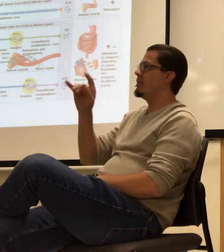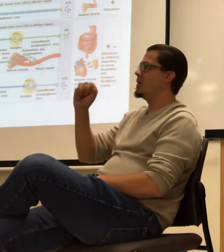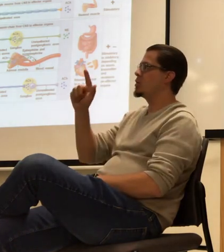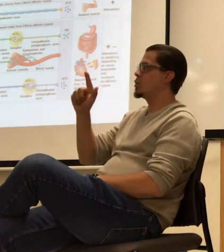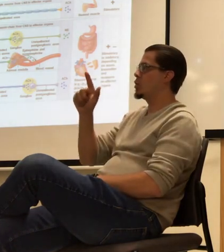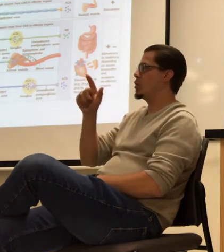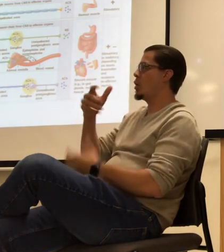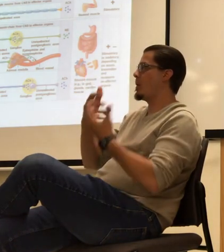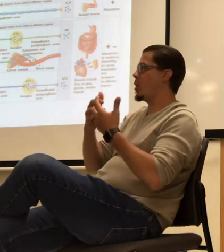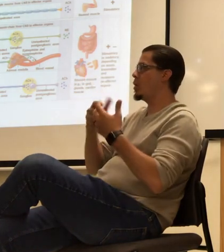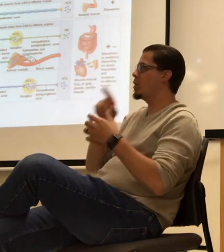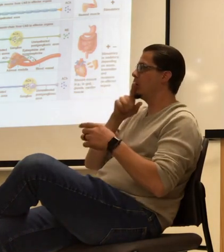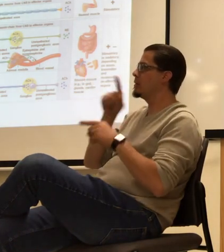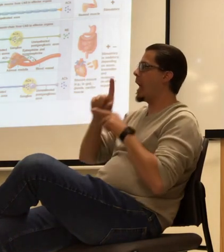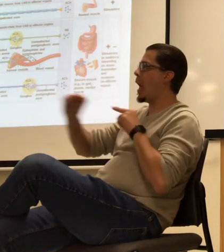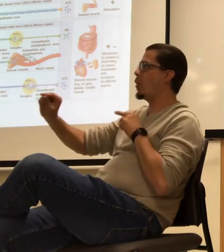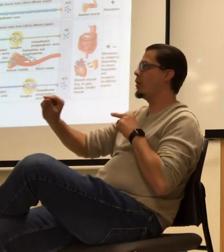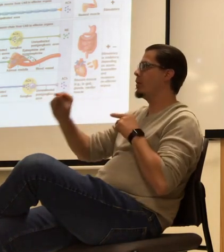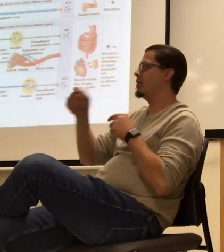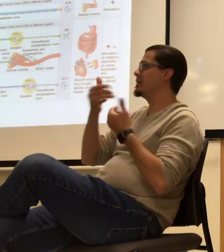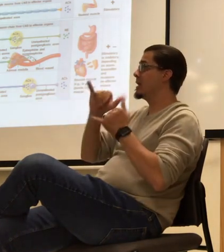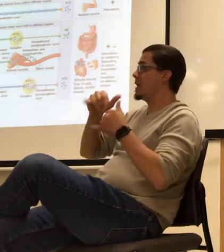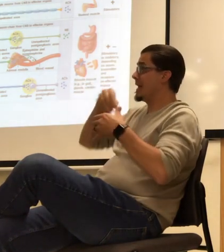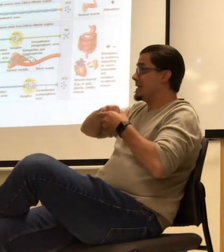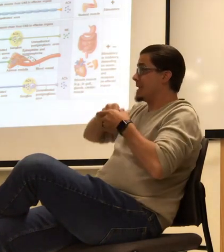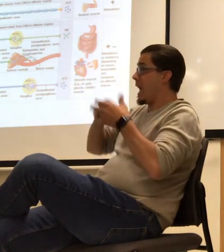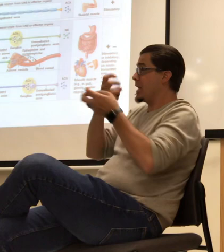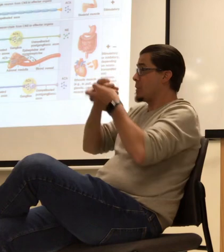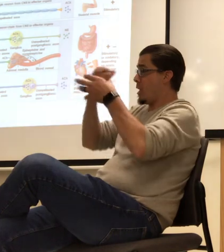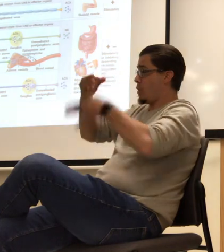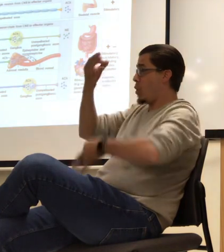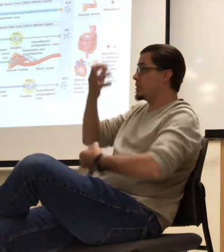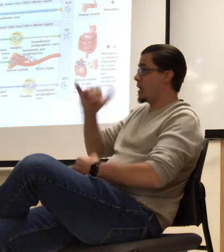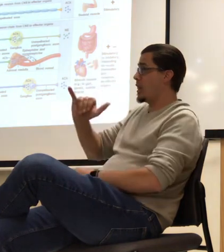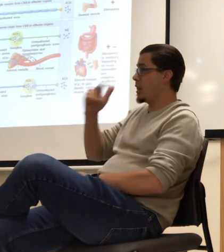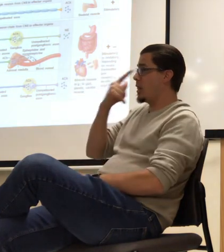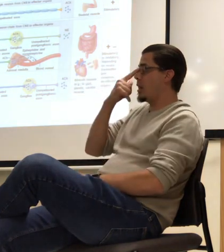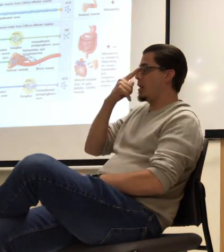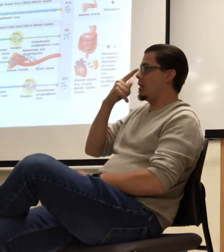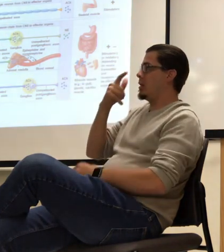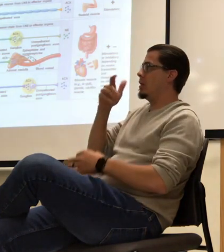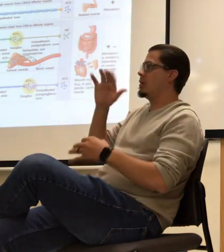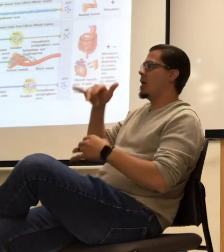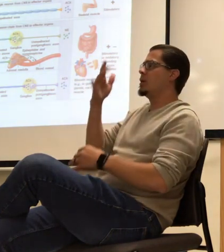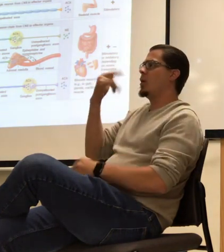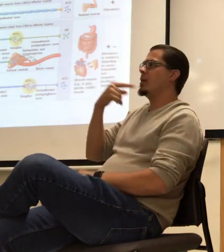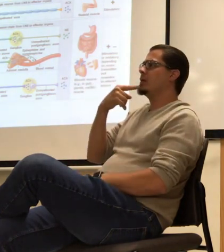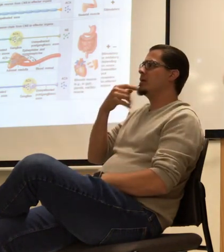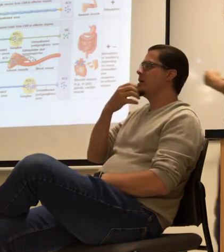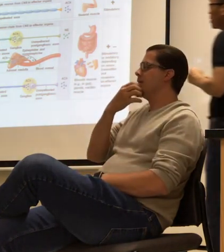the, you know, it's still located inside the spinal cord there. And that's why they say,